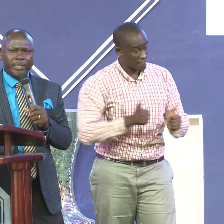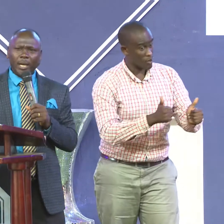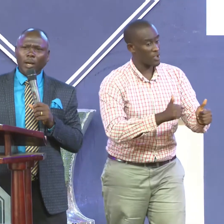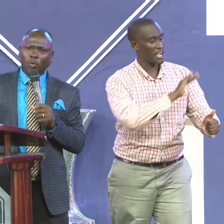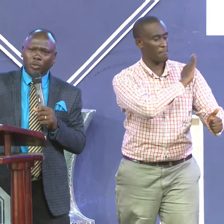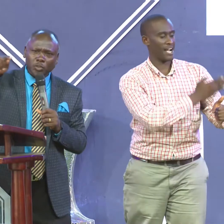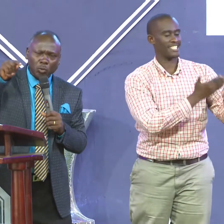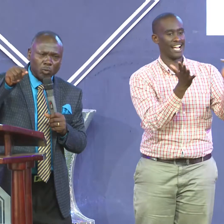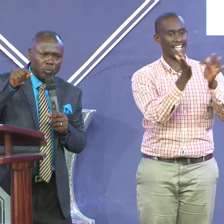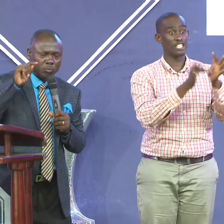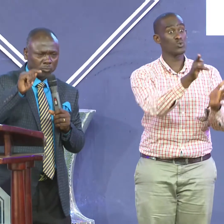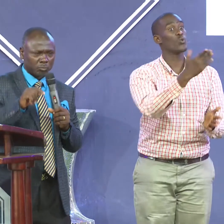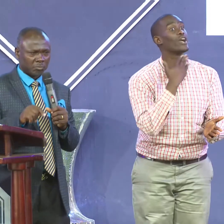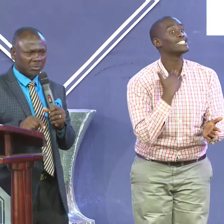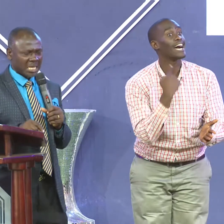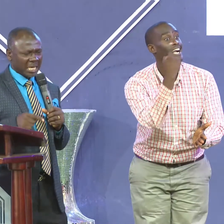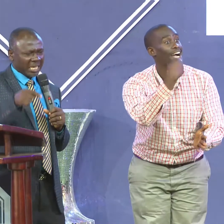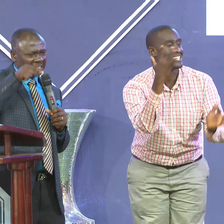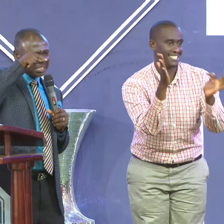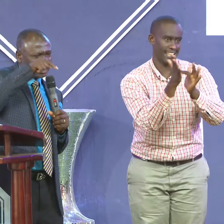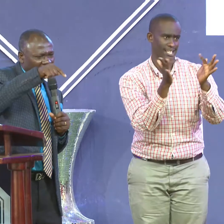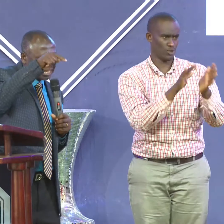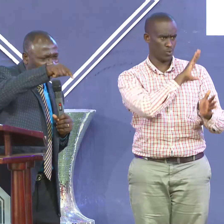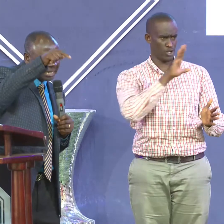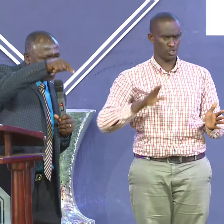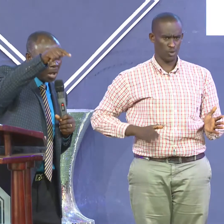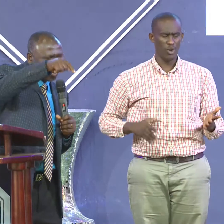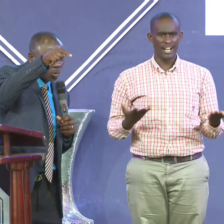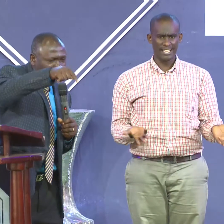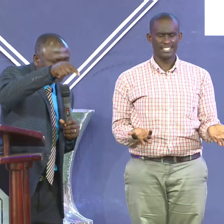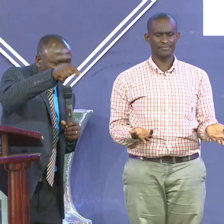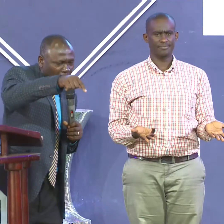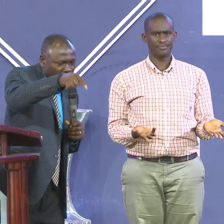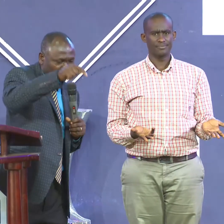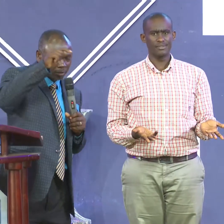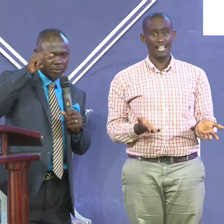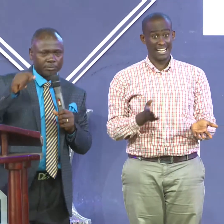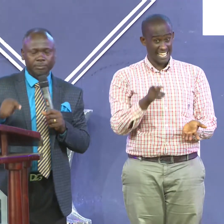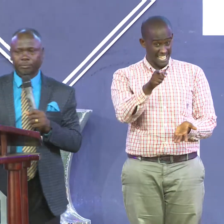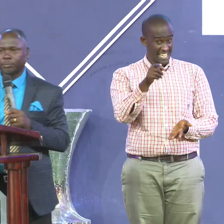Jesus. Weetaaga Kristo. You need Christ. Ensigo etawangulwa kibi kya